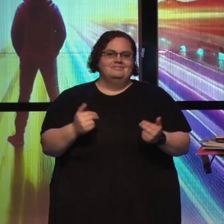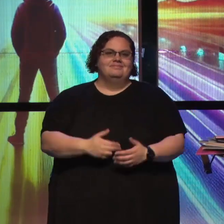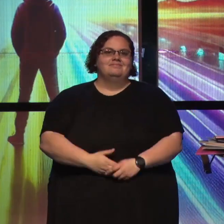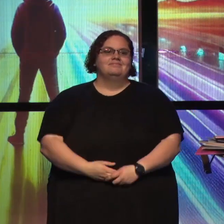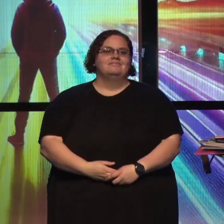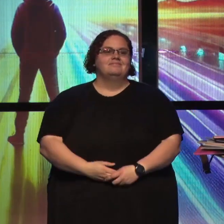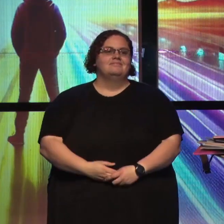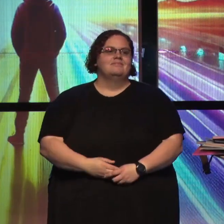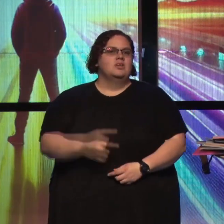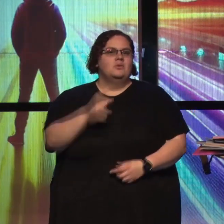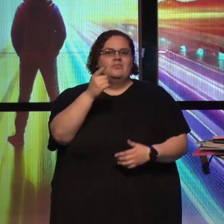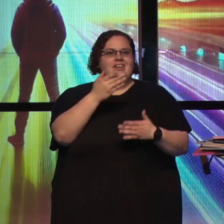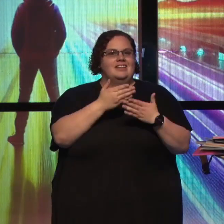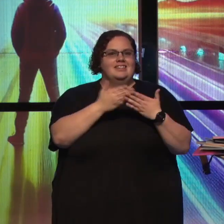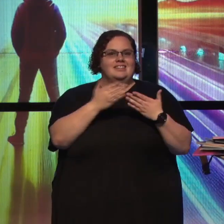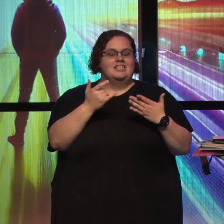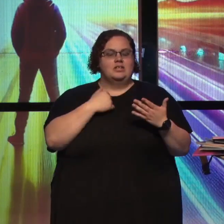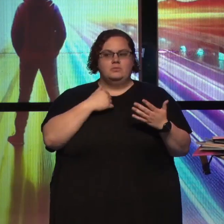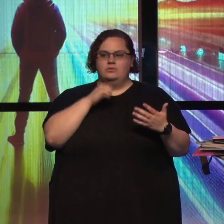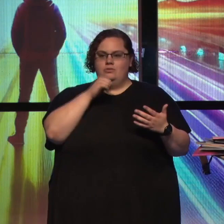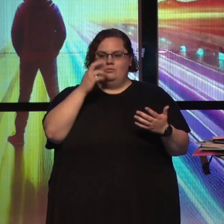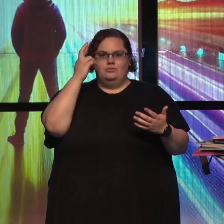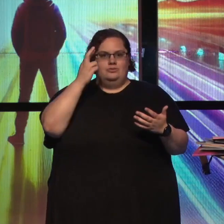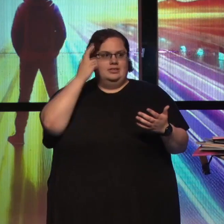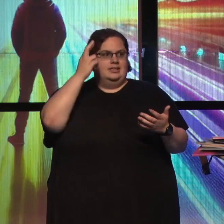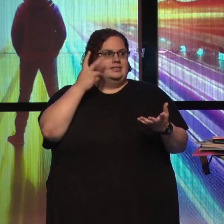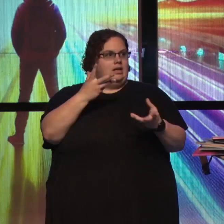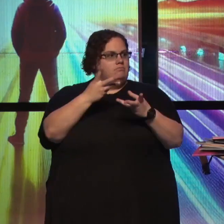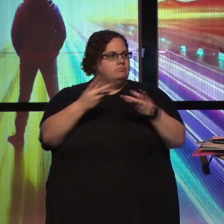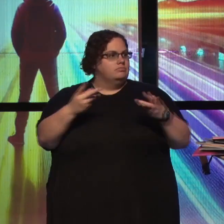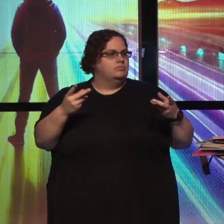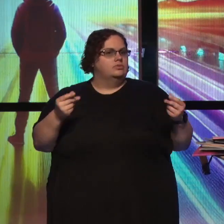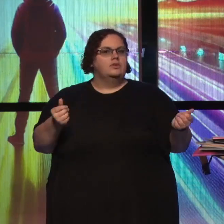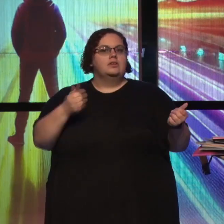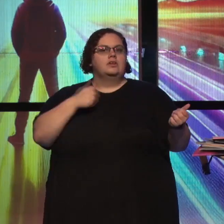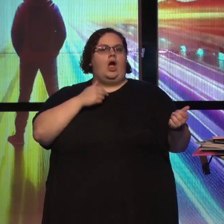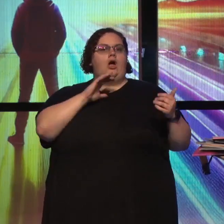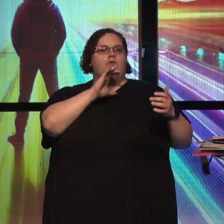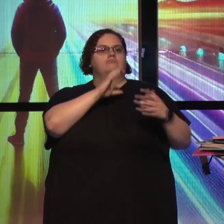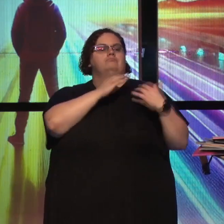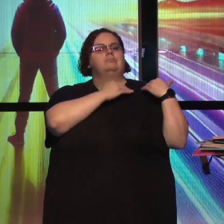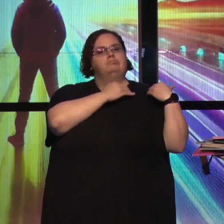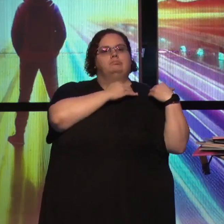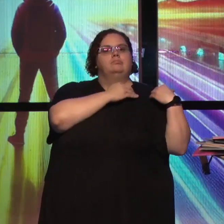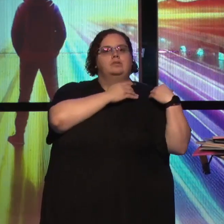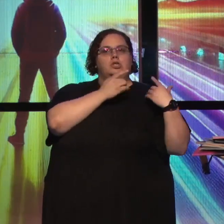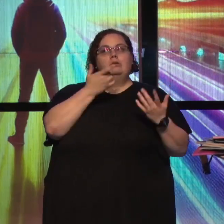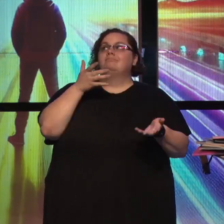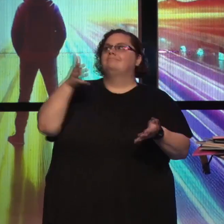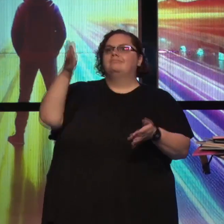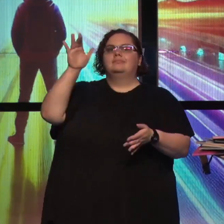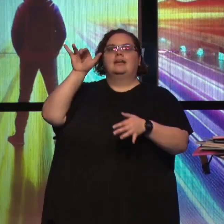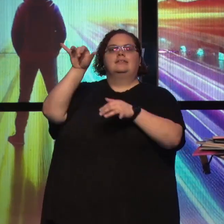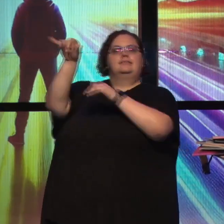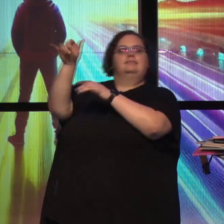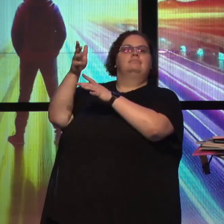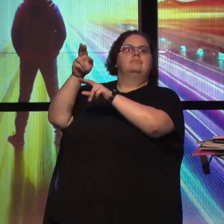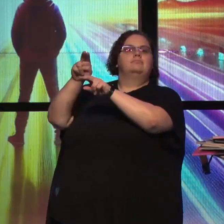I mean, it is one of those statements that we don't realize that just absolves us of responsibility to care for the poor and the oppressed. Well, God's still on the throne. I'm